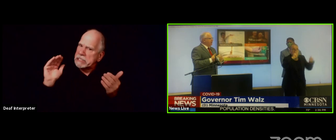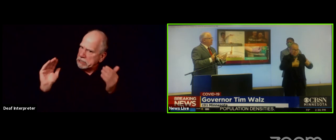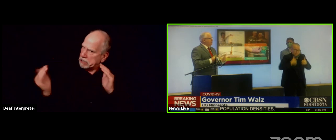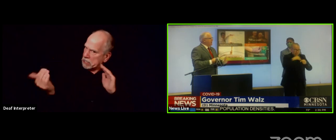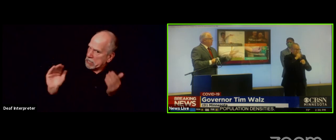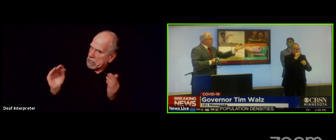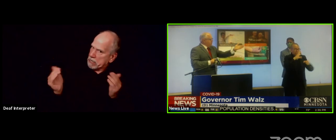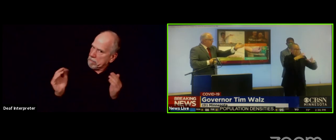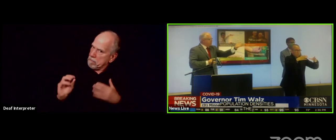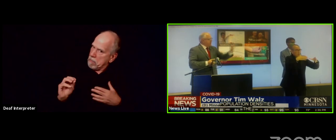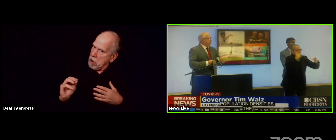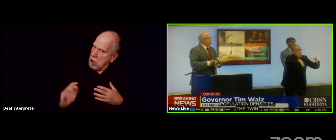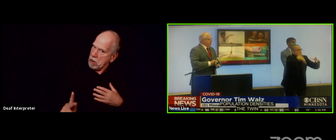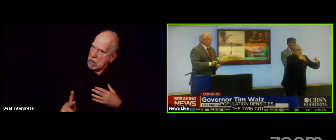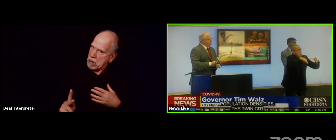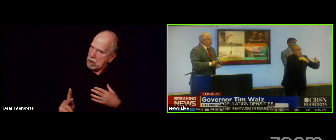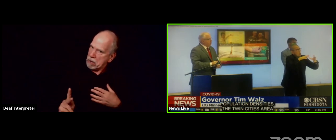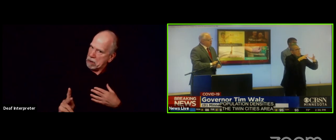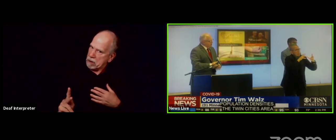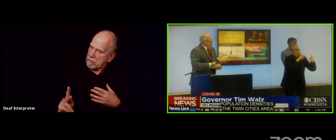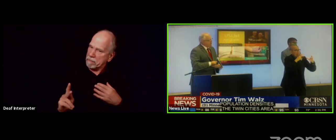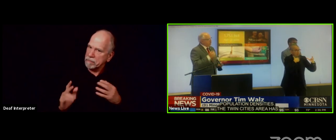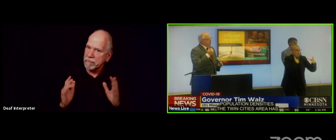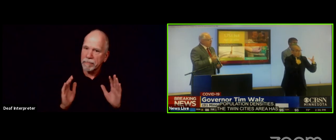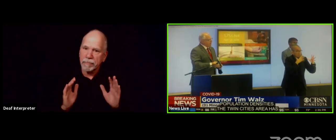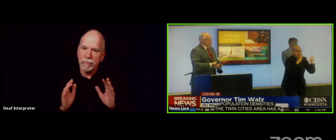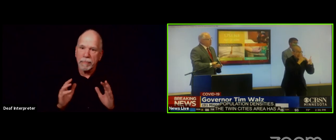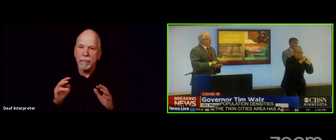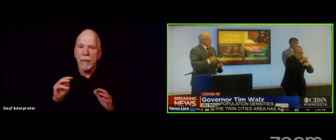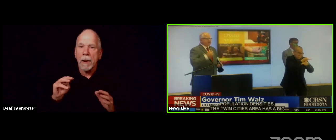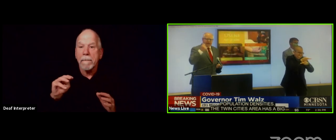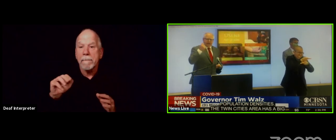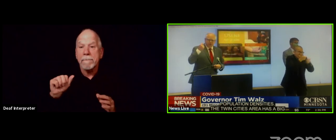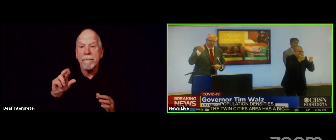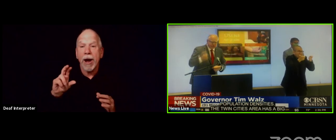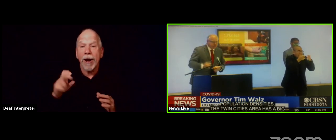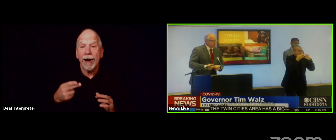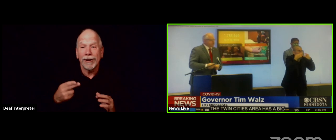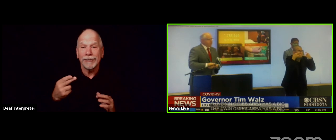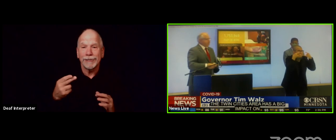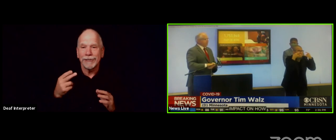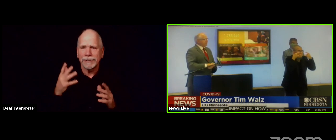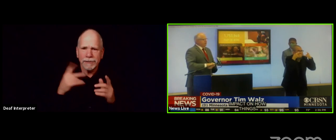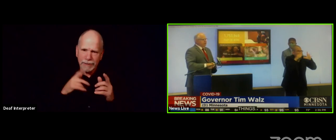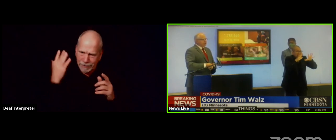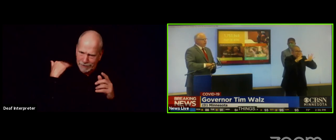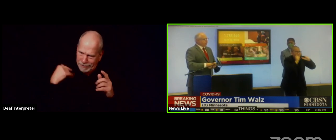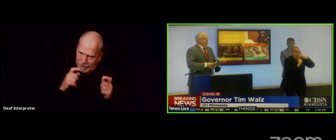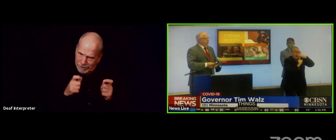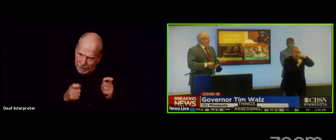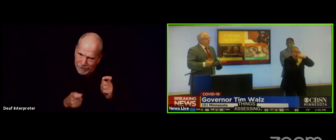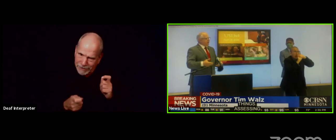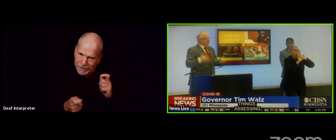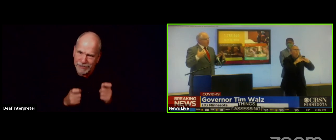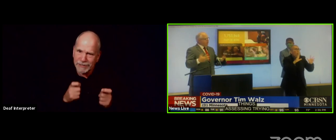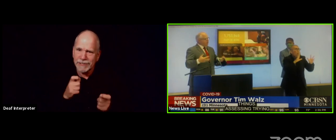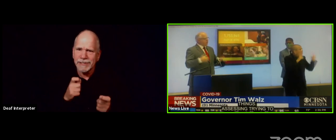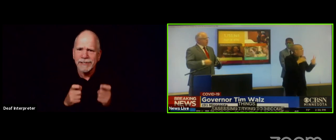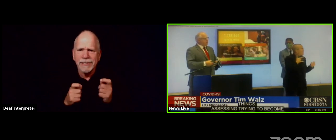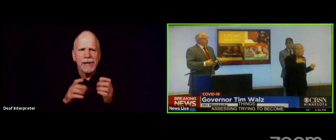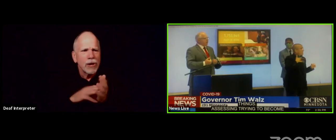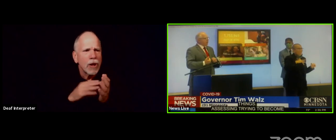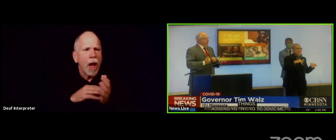carry itself out. So yes, the answer is yes. We're assessing, we're trying to become more sophisticated. We're super sensitive to the economic growth